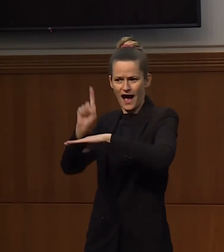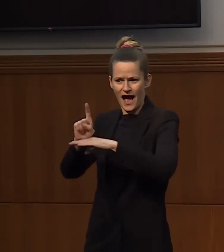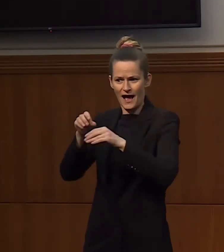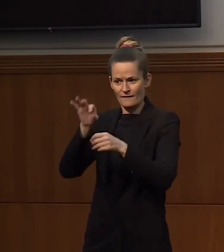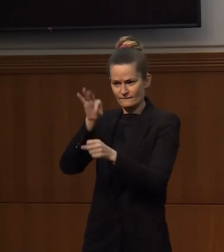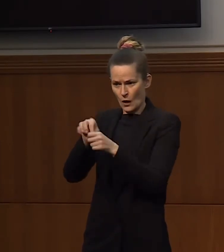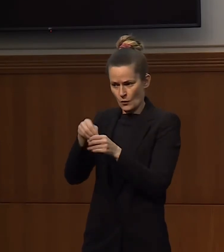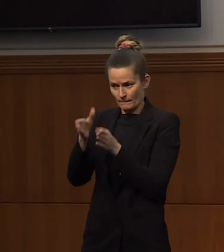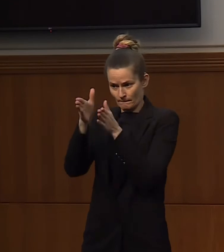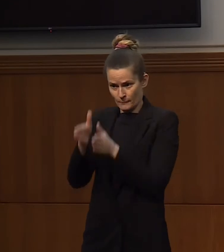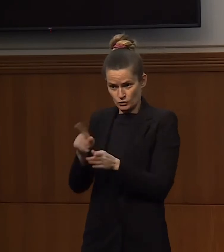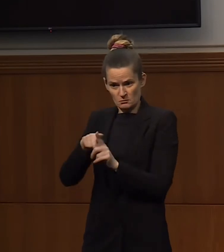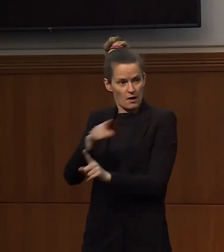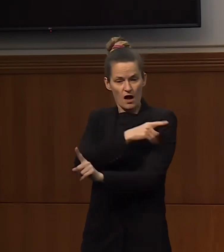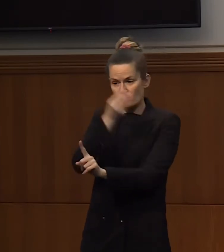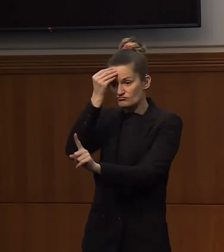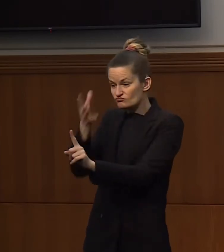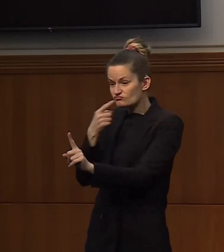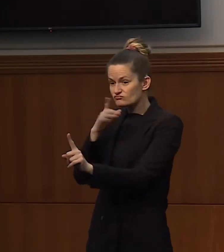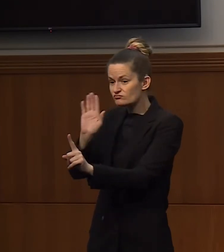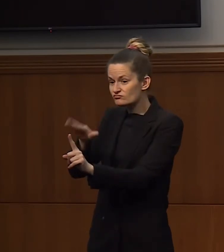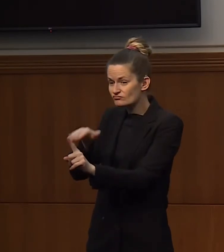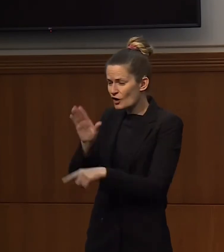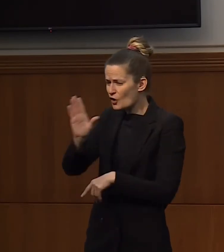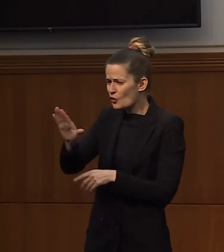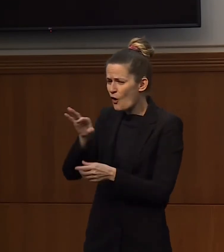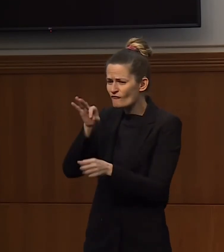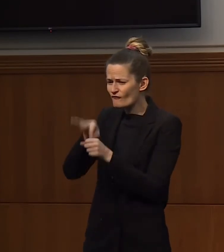vote already counted, but he said he neither voted